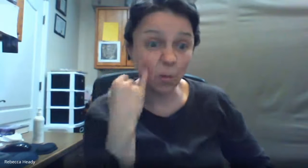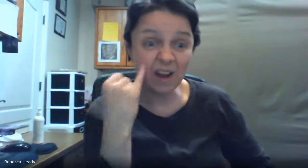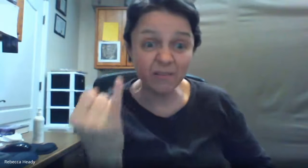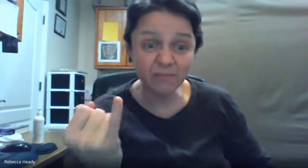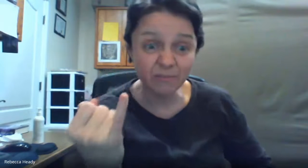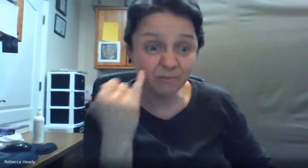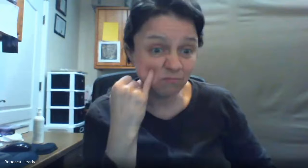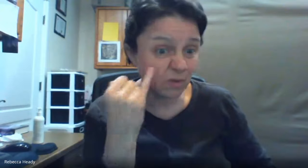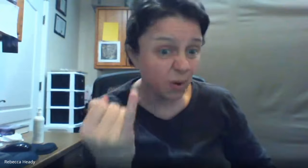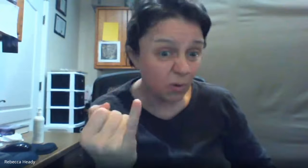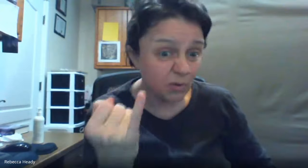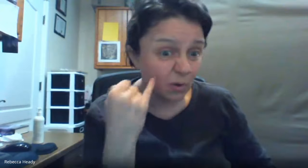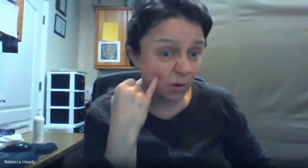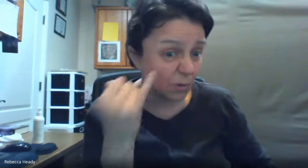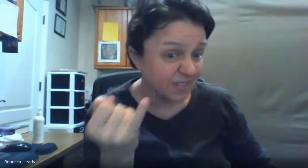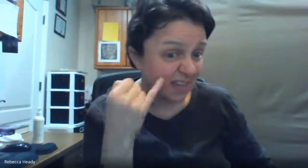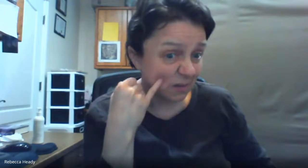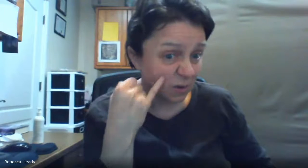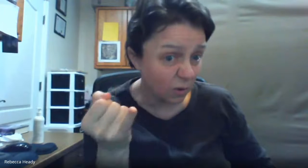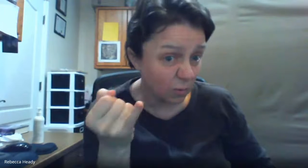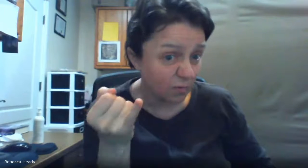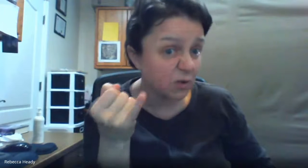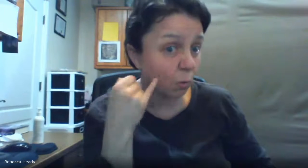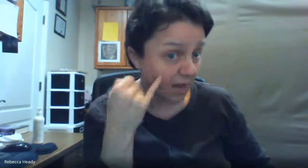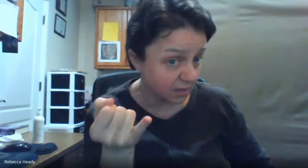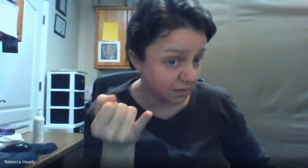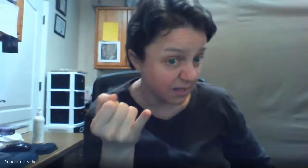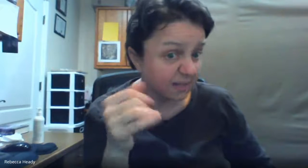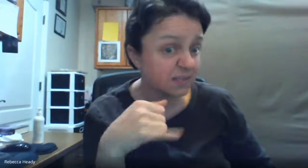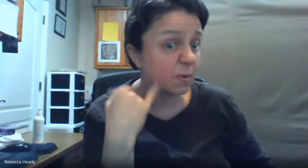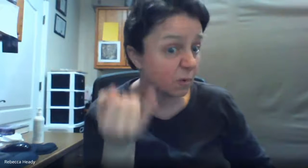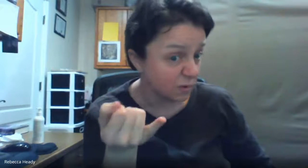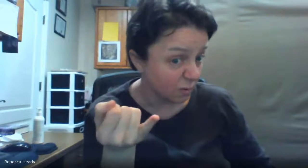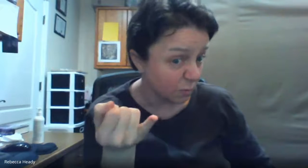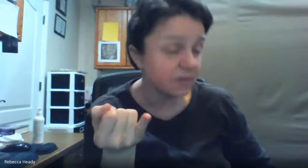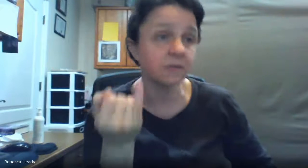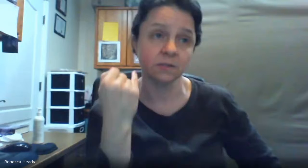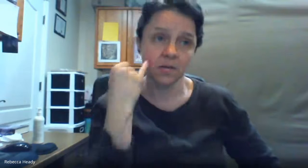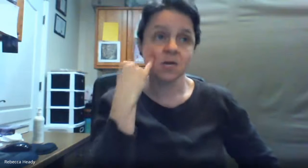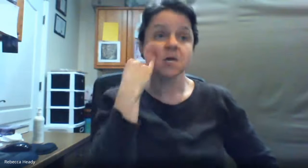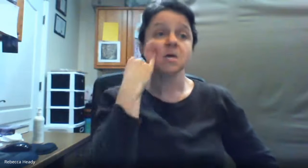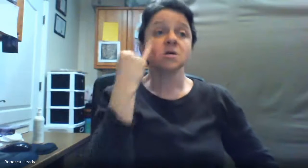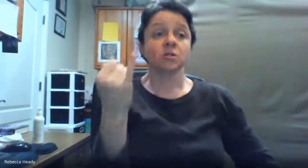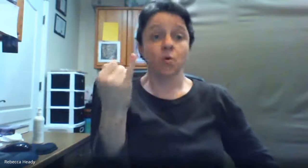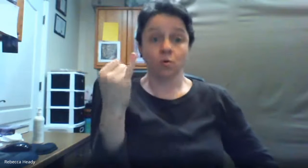what if? Suppose you go to the movies, like if you go to the movies, or when, like suppose you go to the movies.